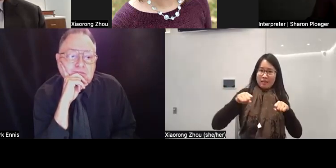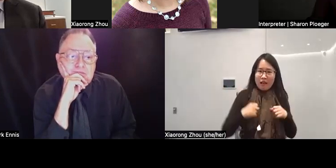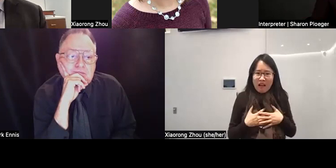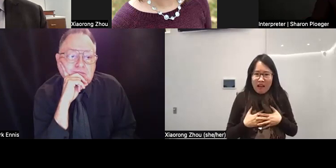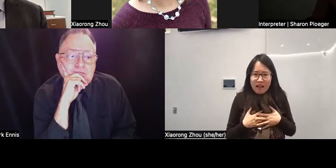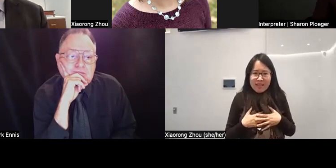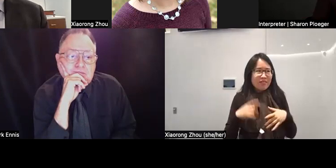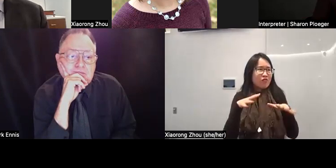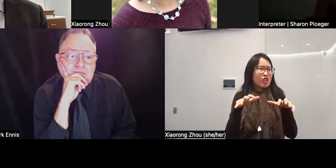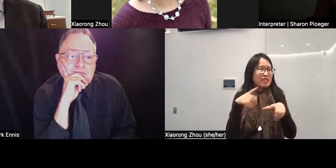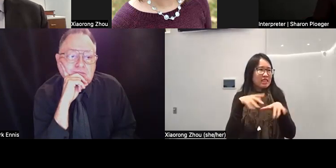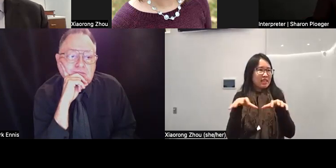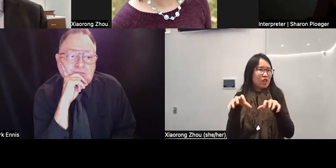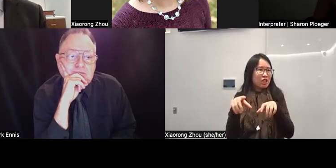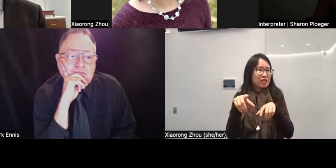freezing.